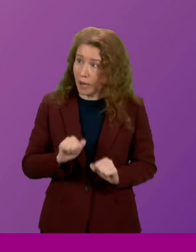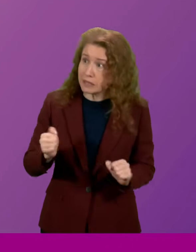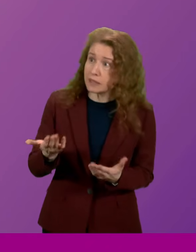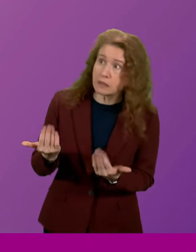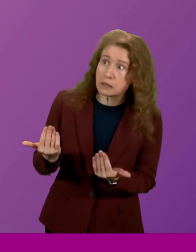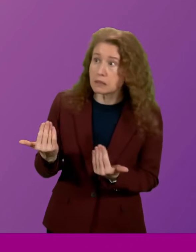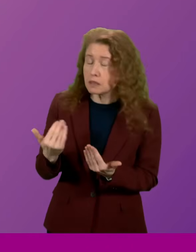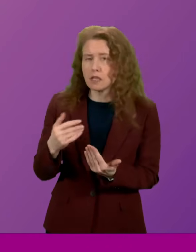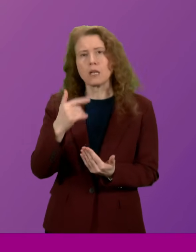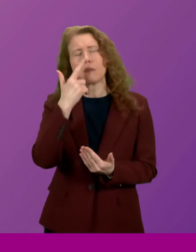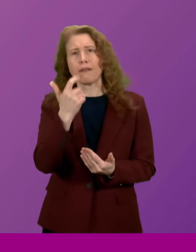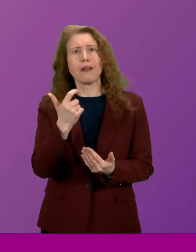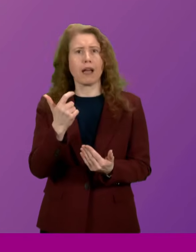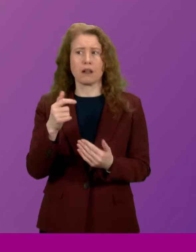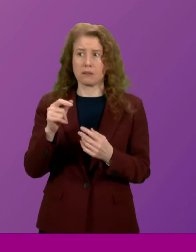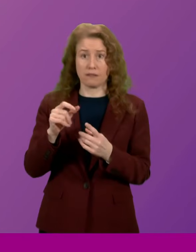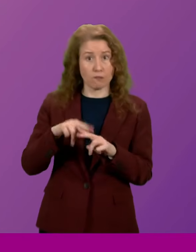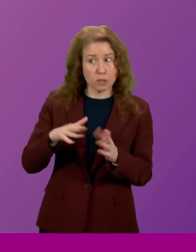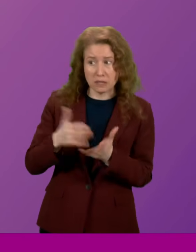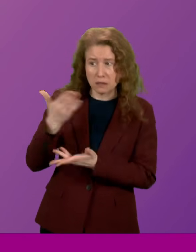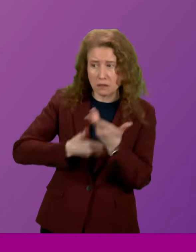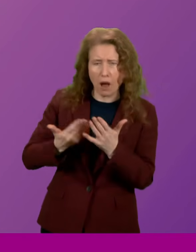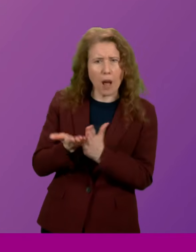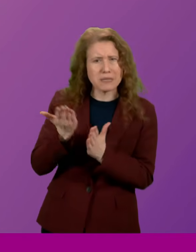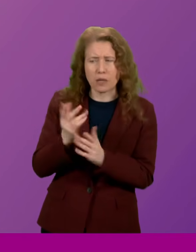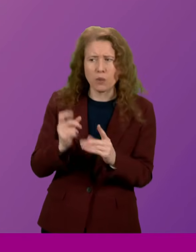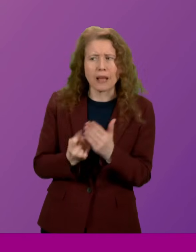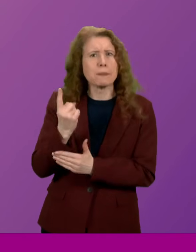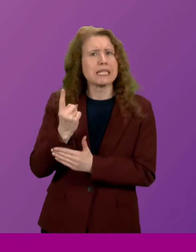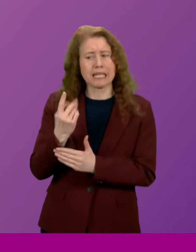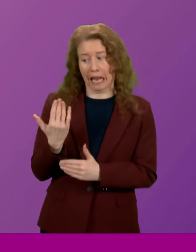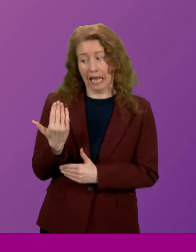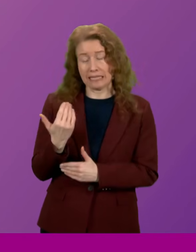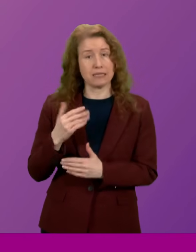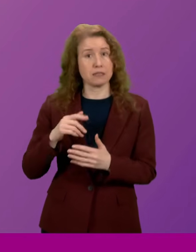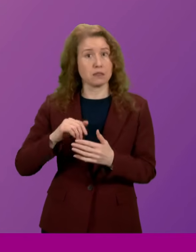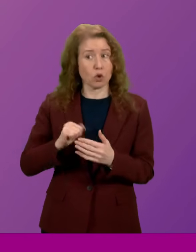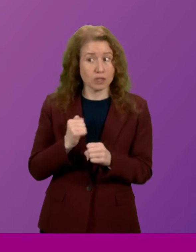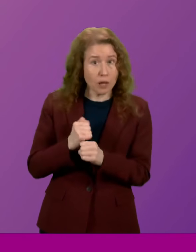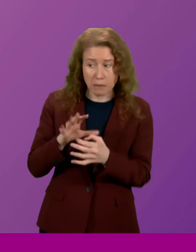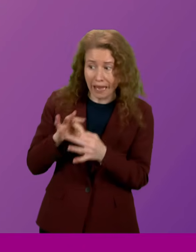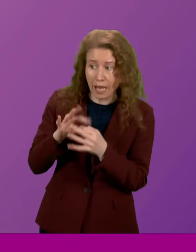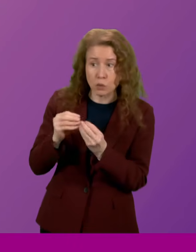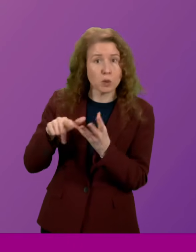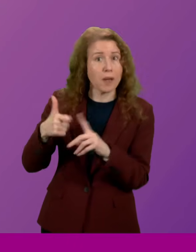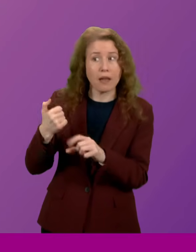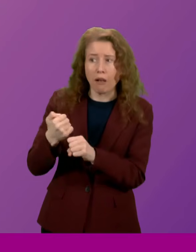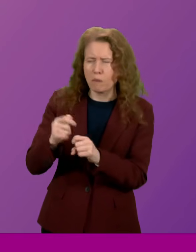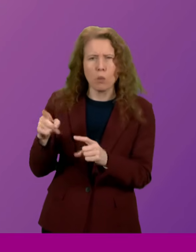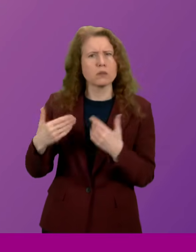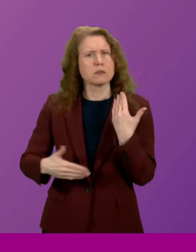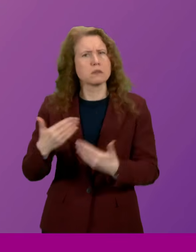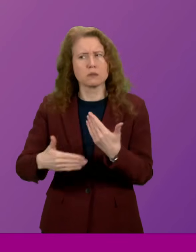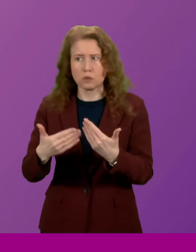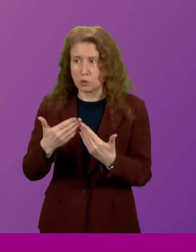justice. Can the First Minister provide any update on the Scottish Government's latest engagement with the UK Government on steps being taken